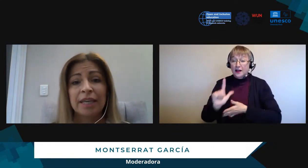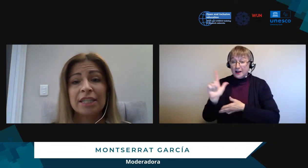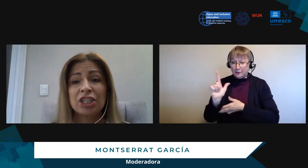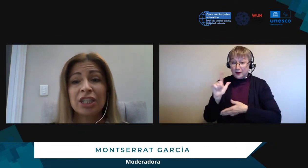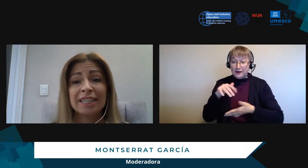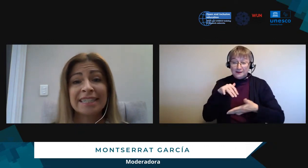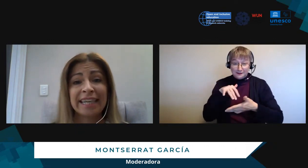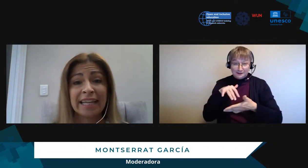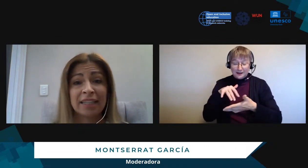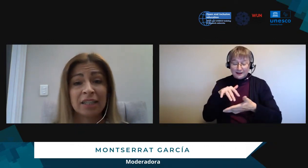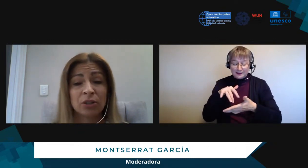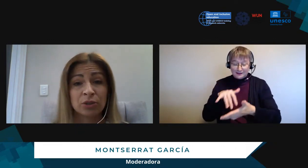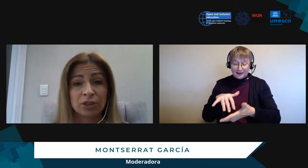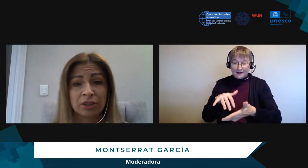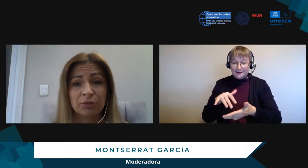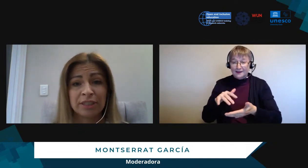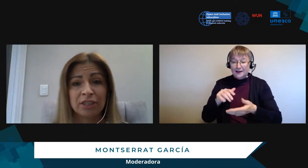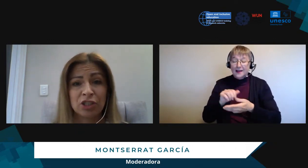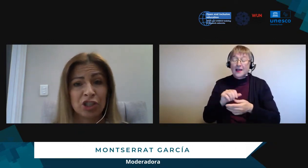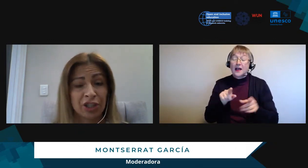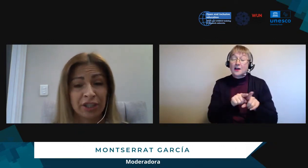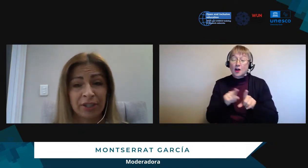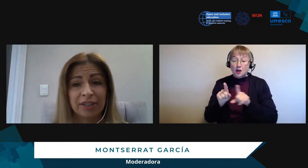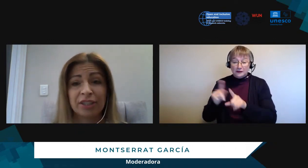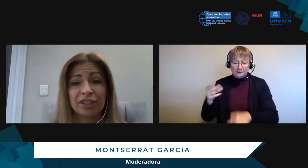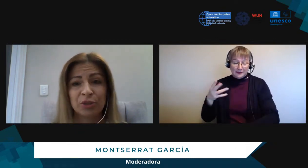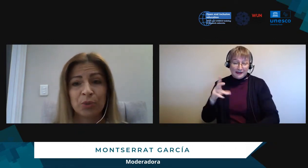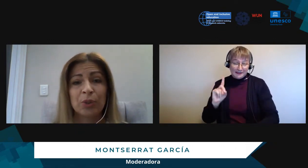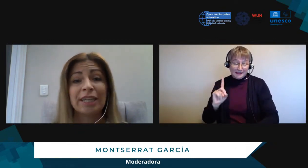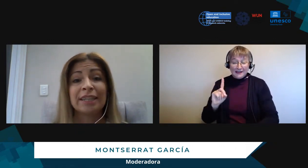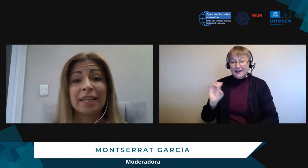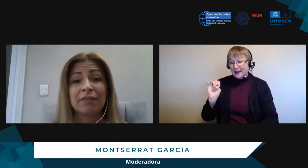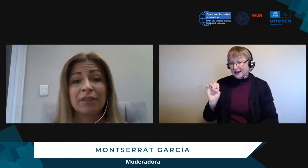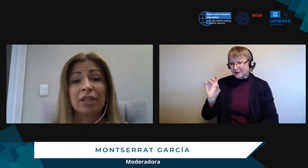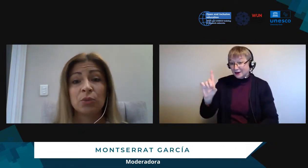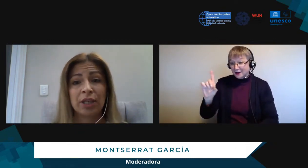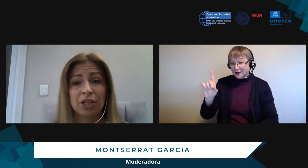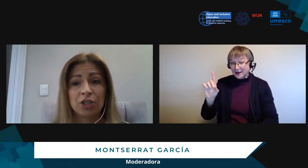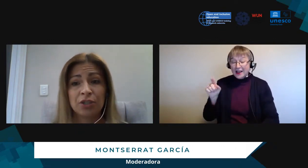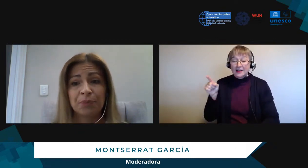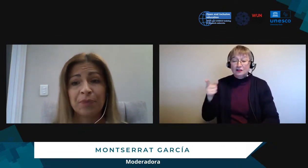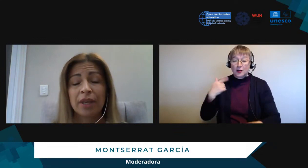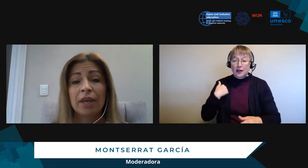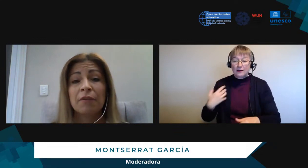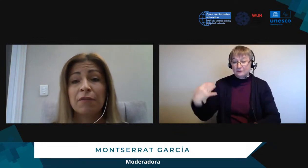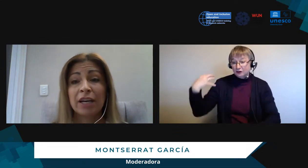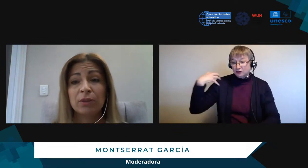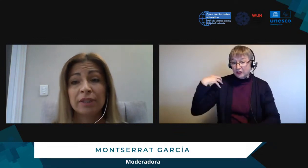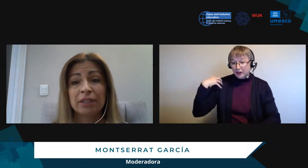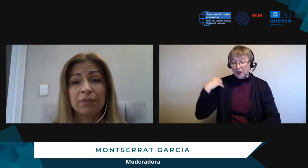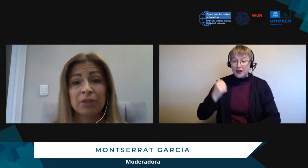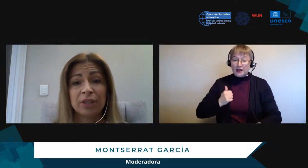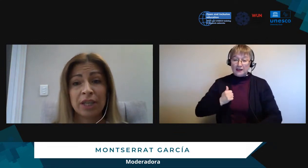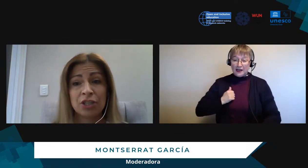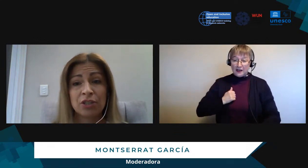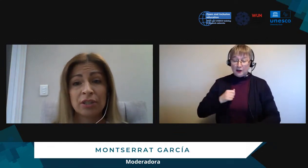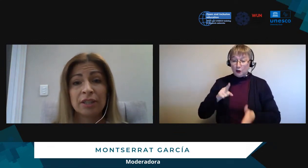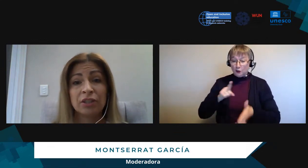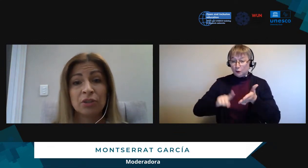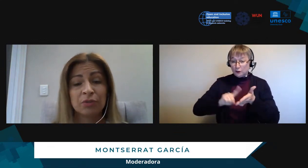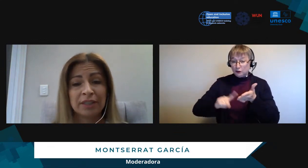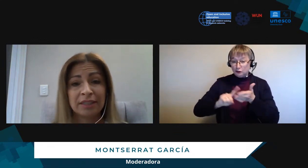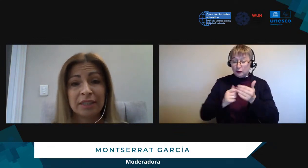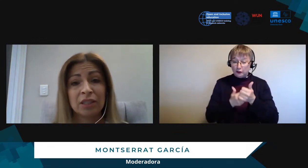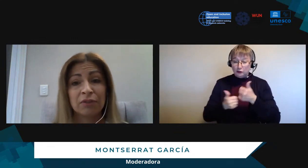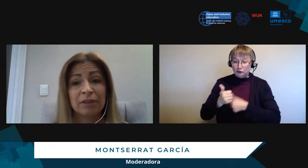education. She is Canada Council Research Chair, Tier 2 in Deaf Education, Faculty of Education